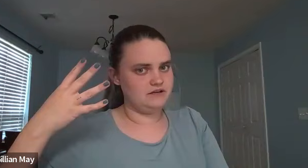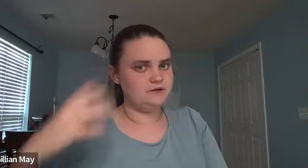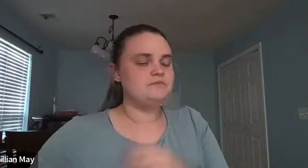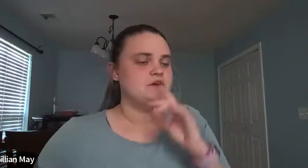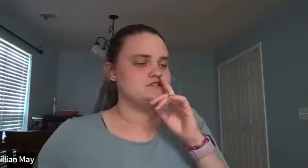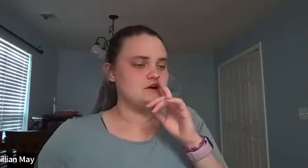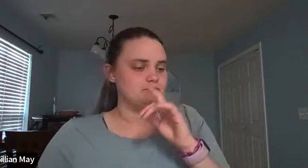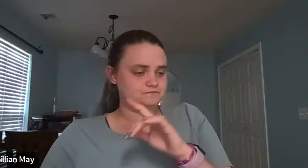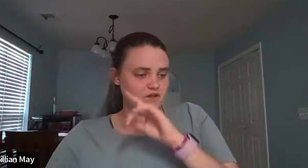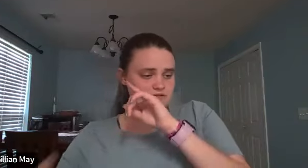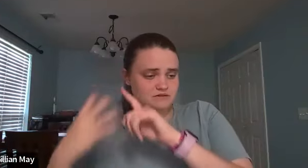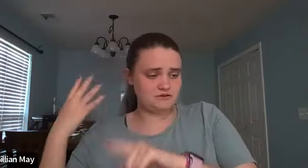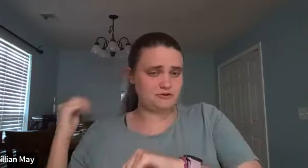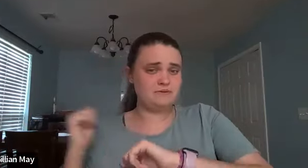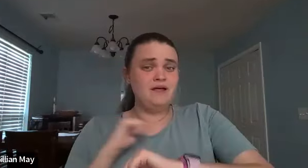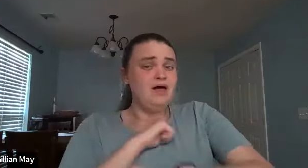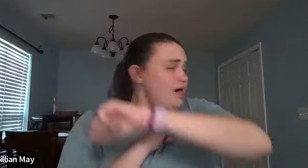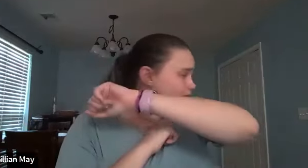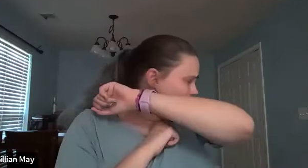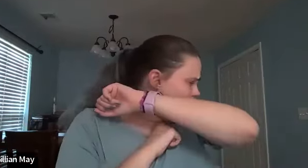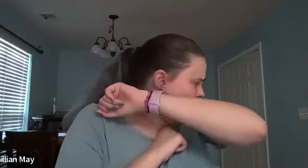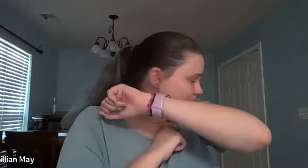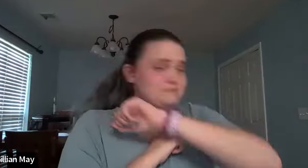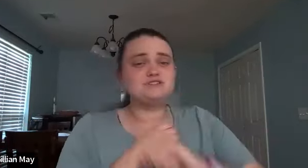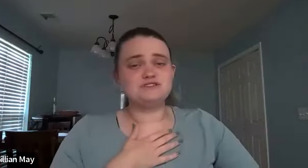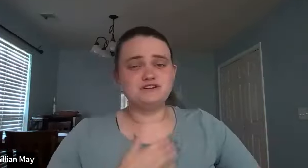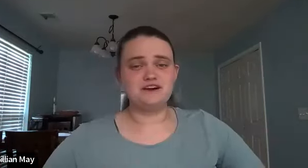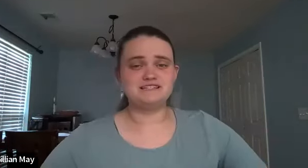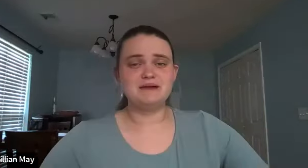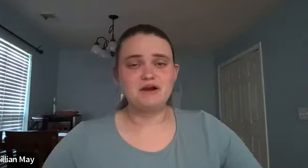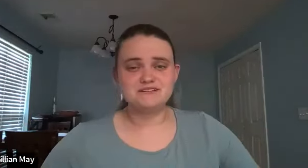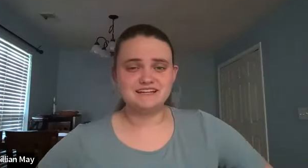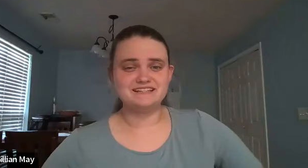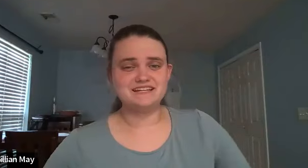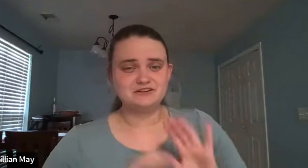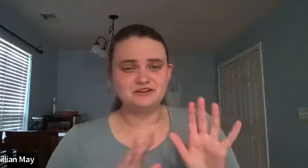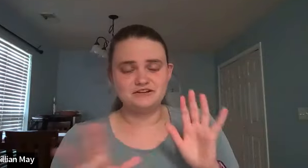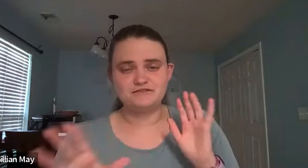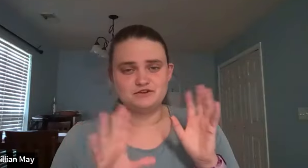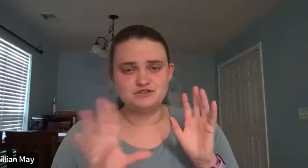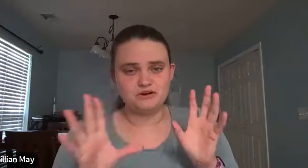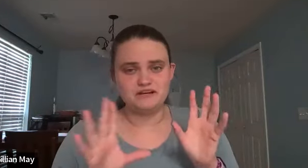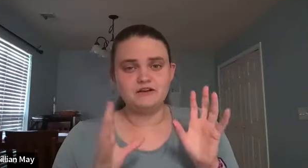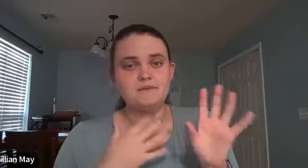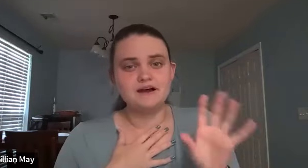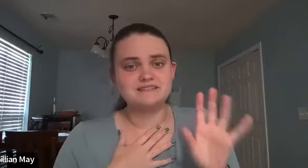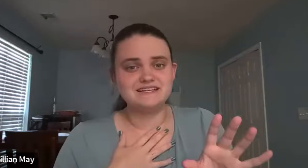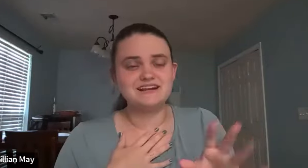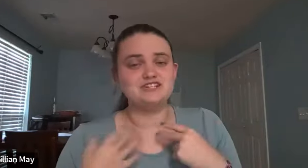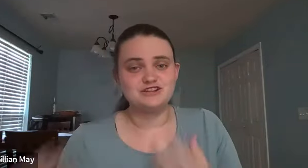here. So once we go through, I'm so sorry, you guys. I promise, like I said earlier, for those who weren't here, I'm not sick. I just